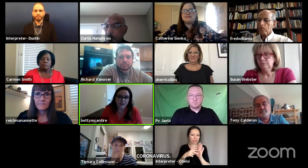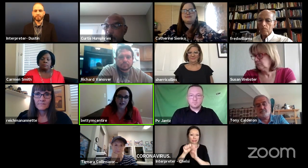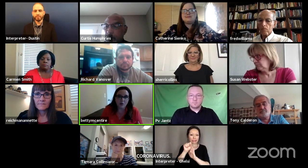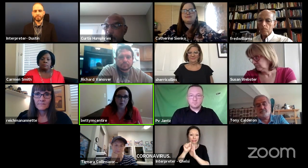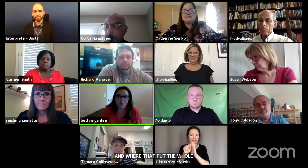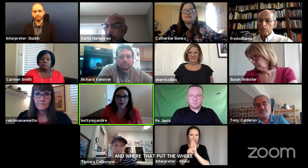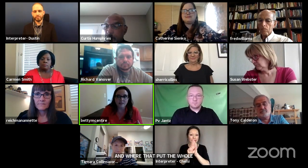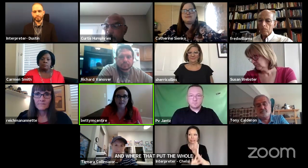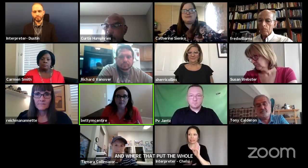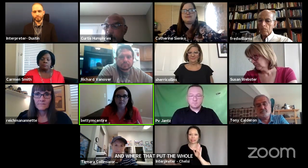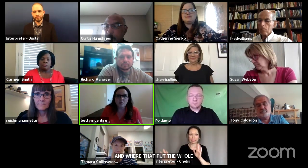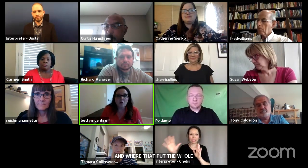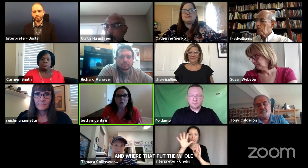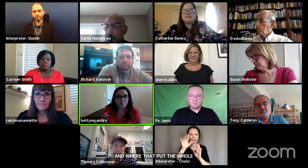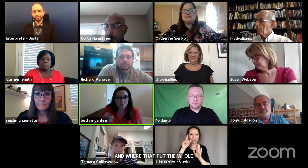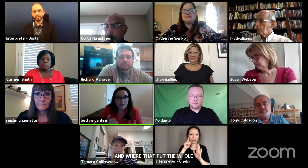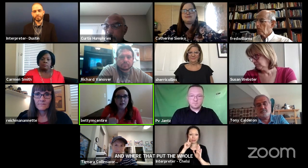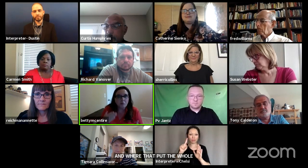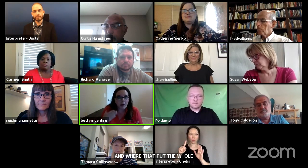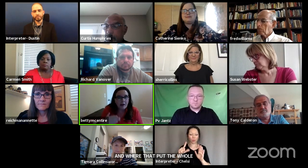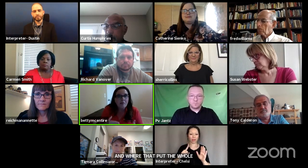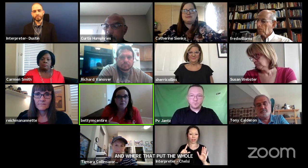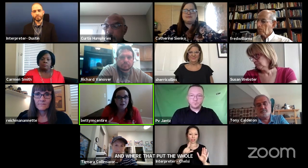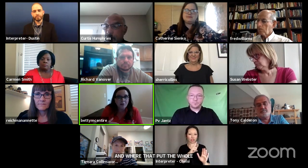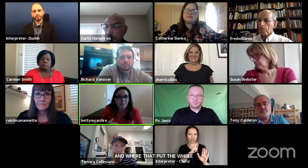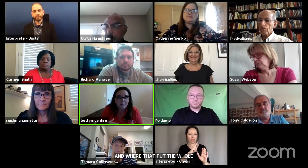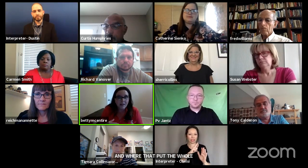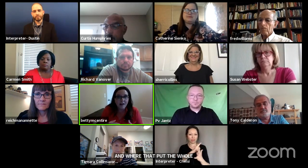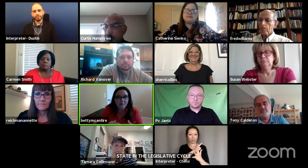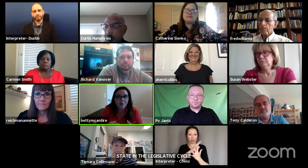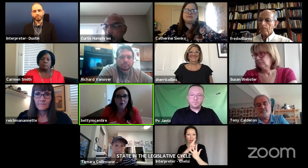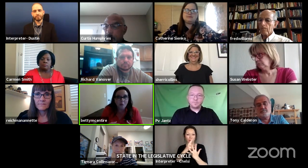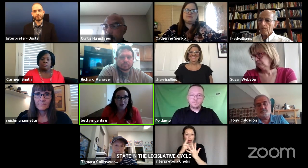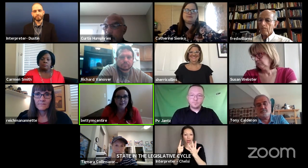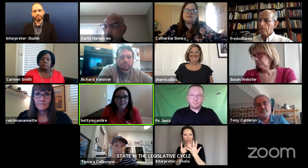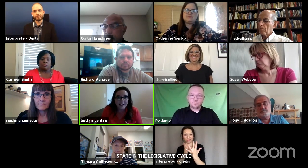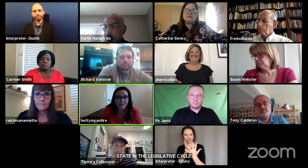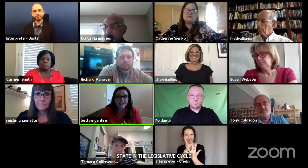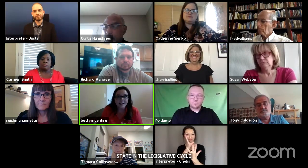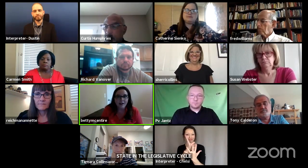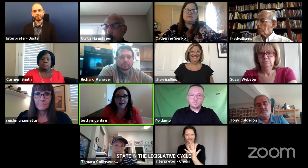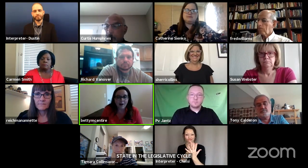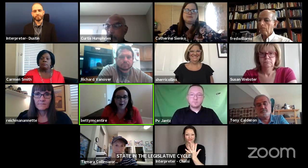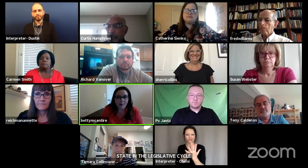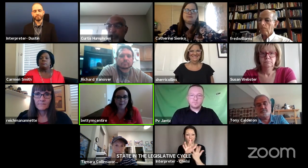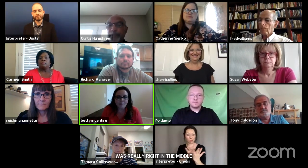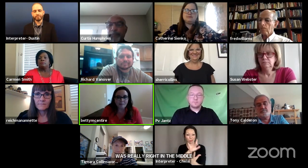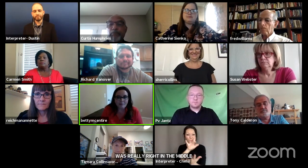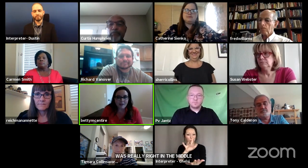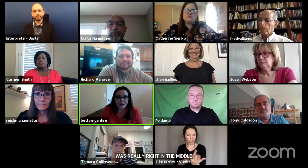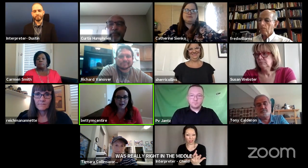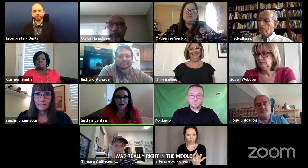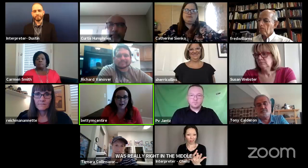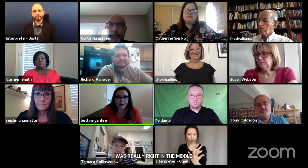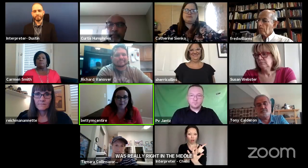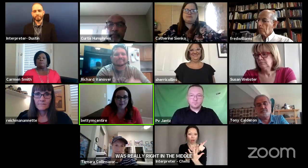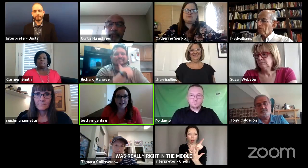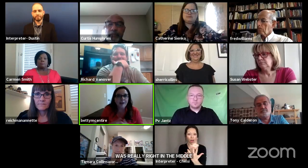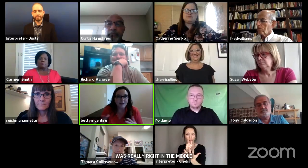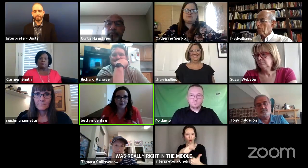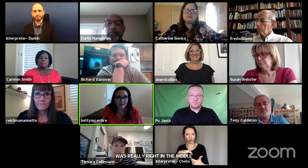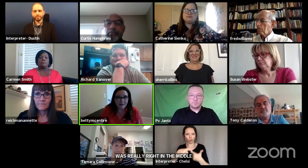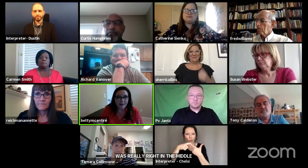legislative cycle was really right in the middle of the whole process, of